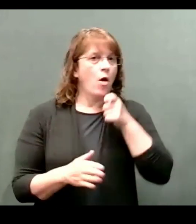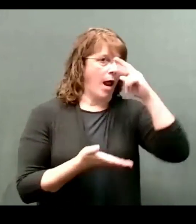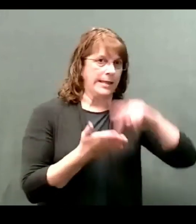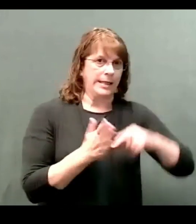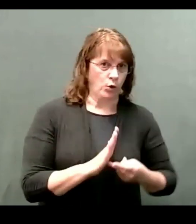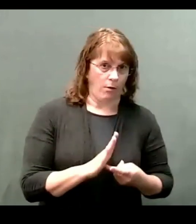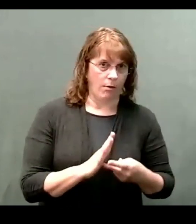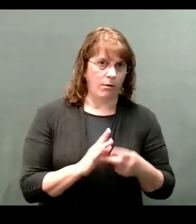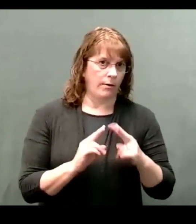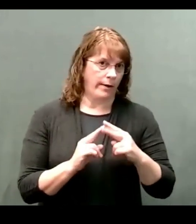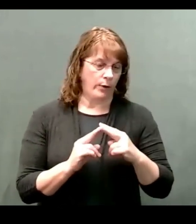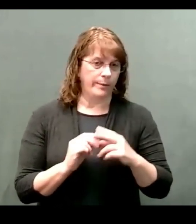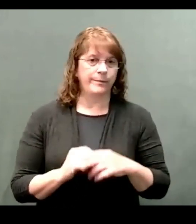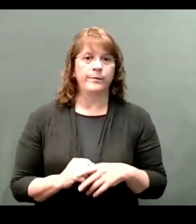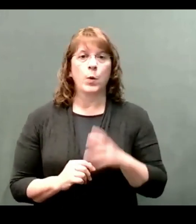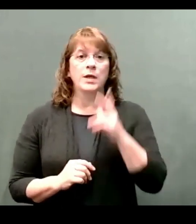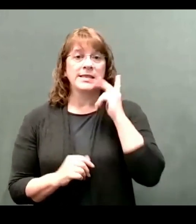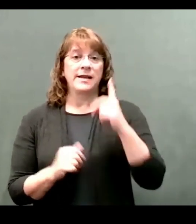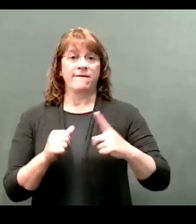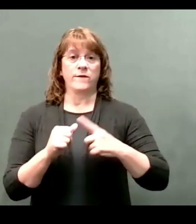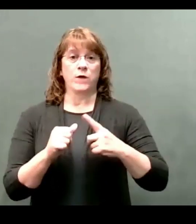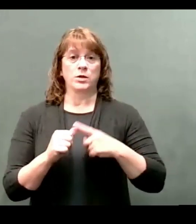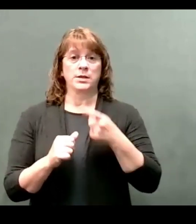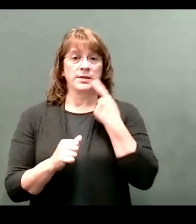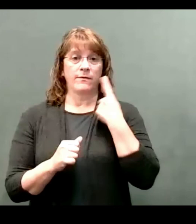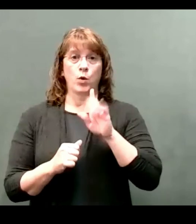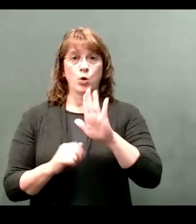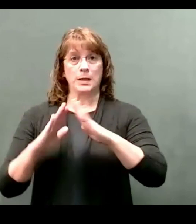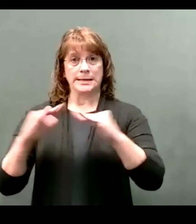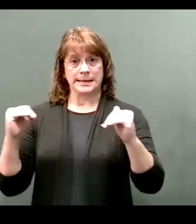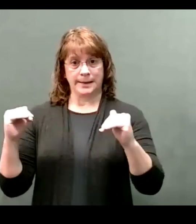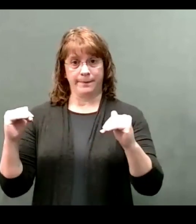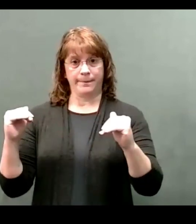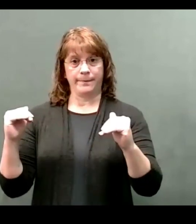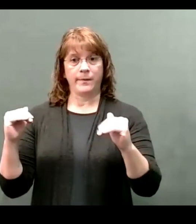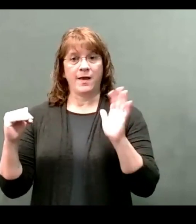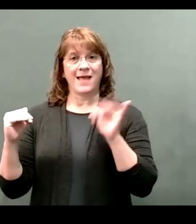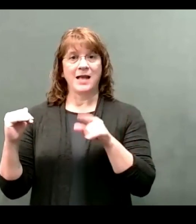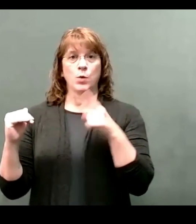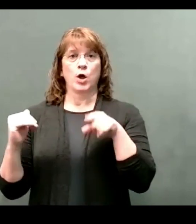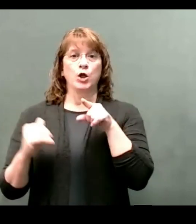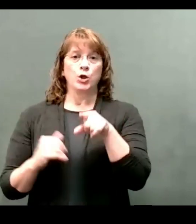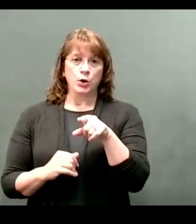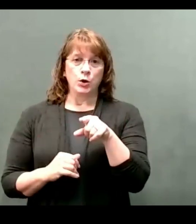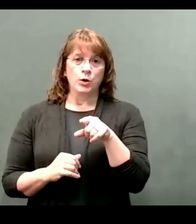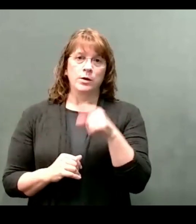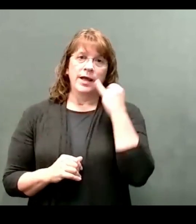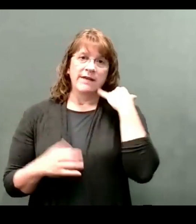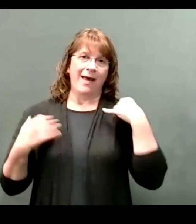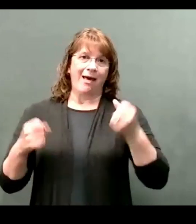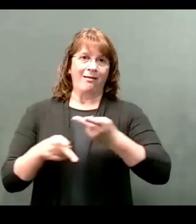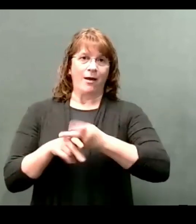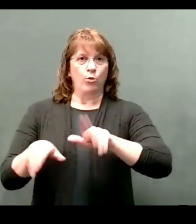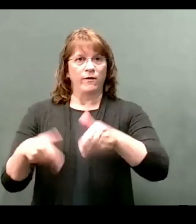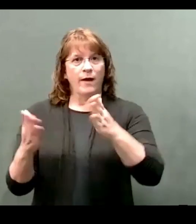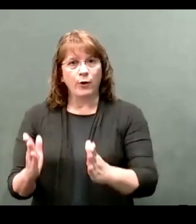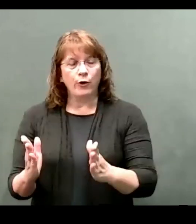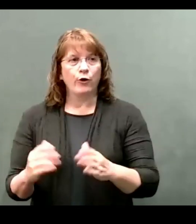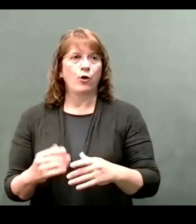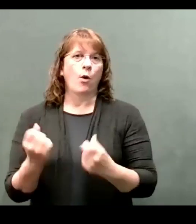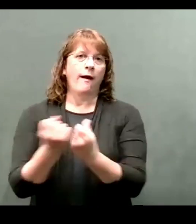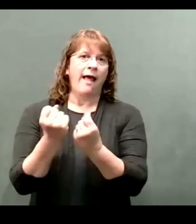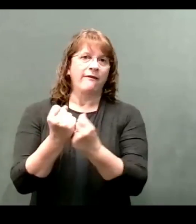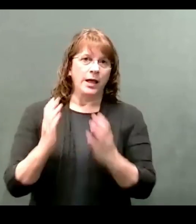this situation. So you'll see here, the first space is for your system, right? This is where if you're a healthcare provider or you're